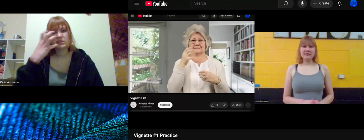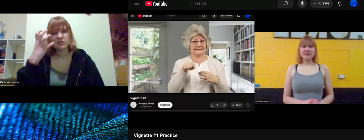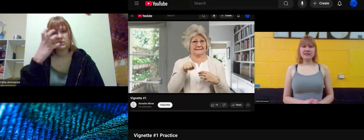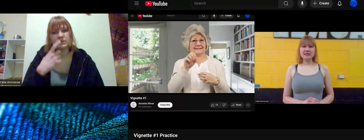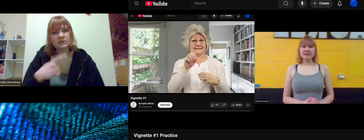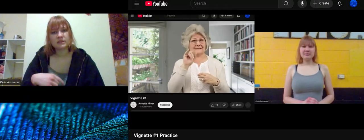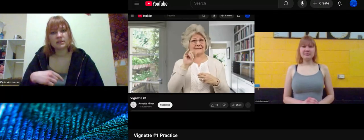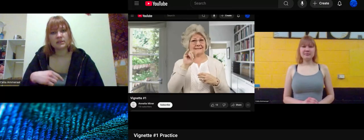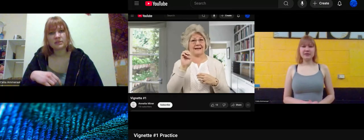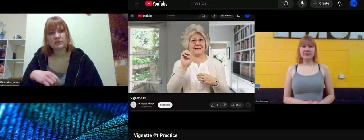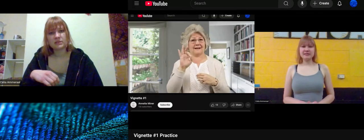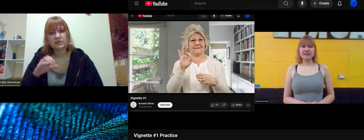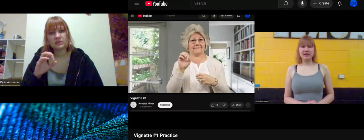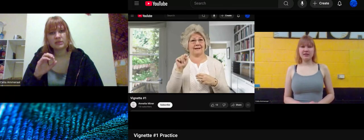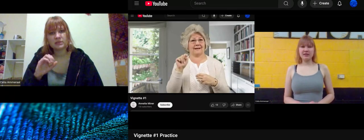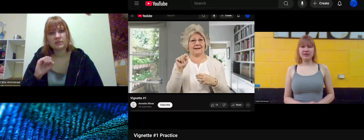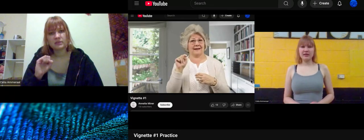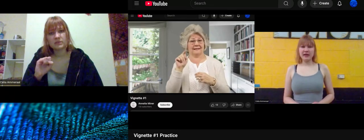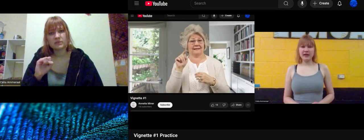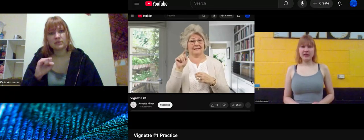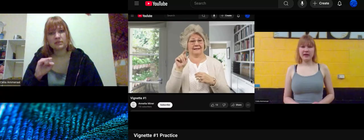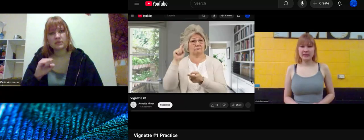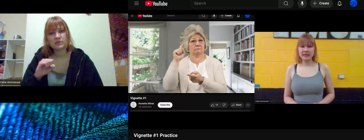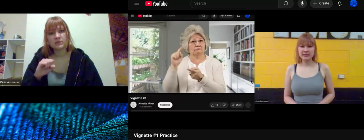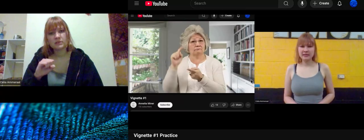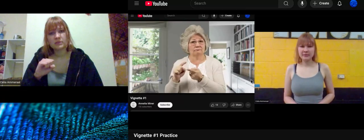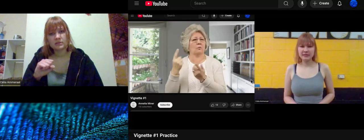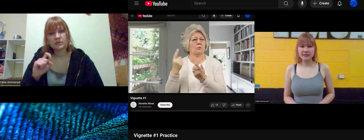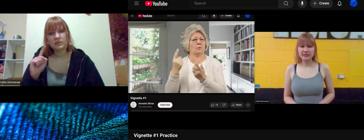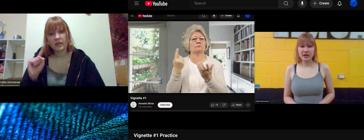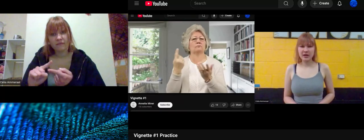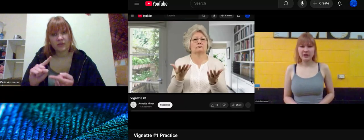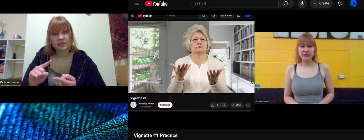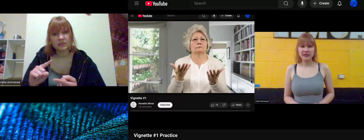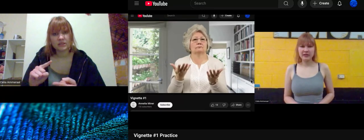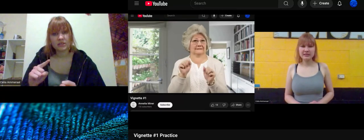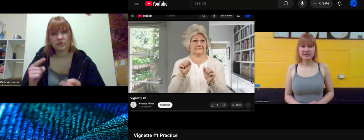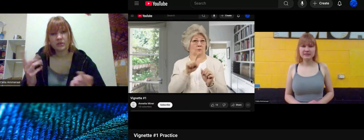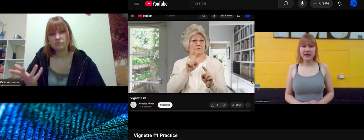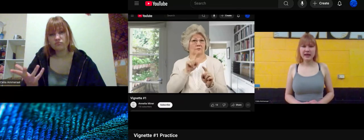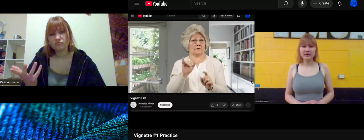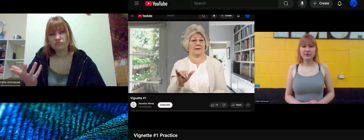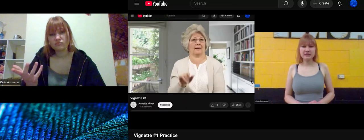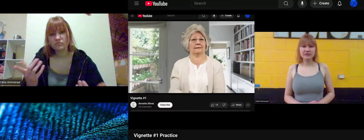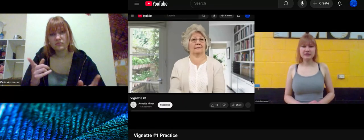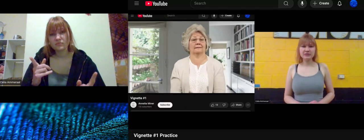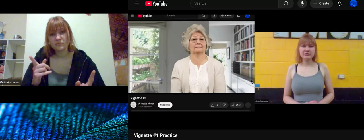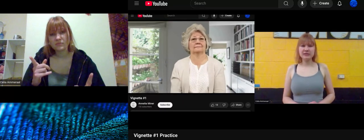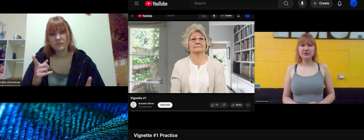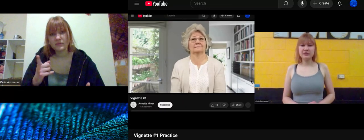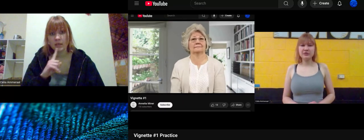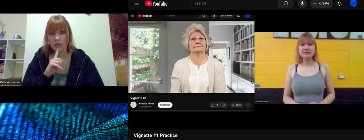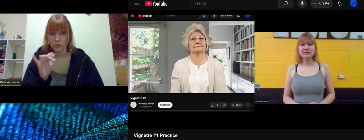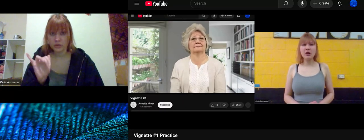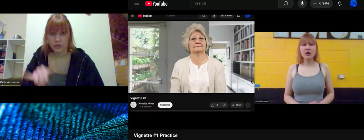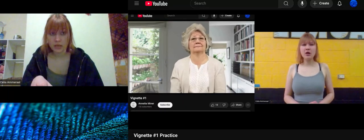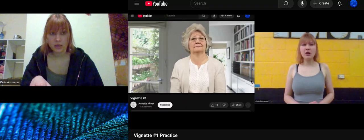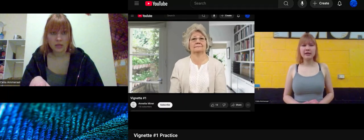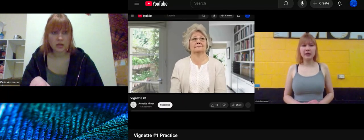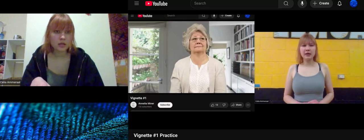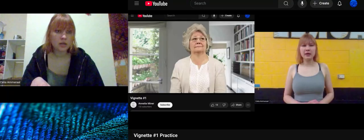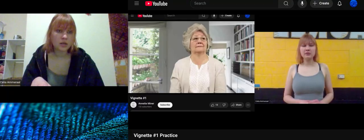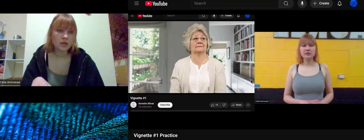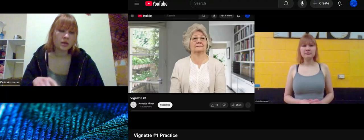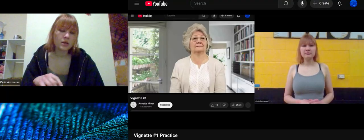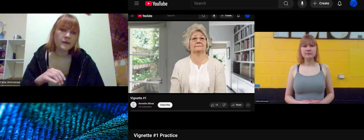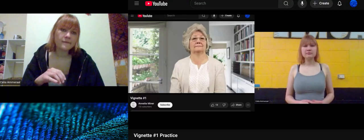I've recently been experiencing a lot of upset stomach and nausea. Is that going to decrease at all?